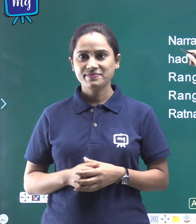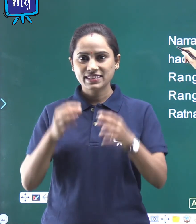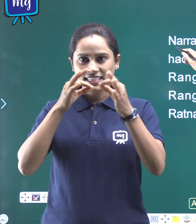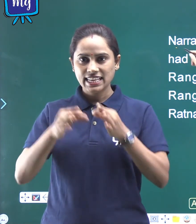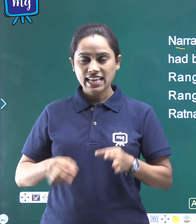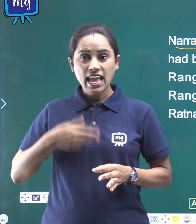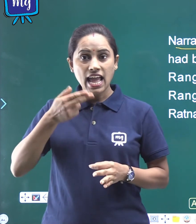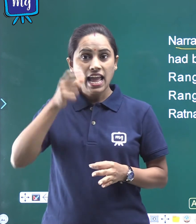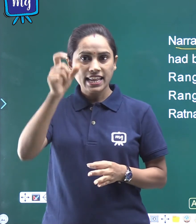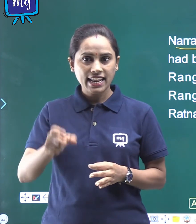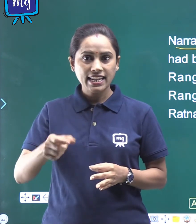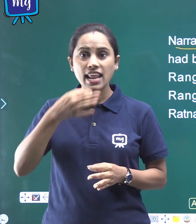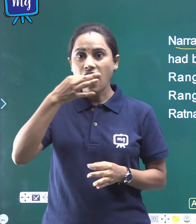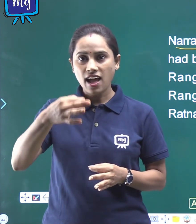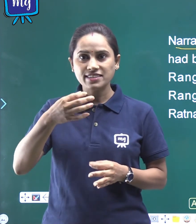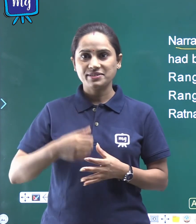Narrator asked